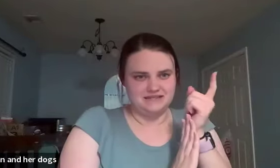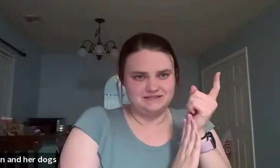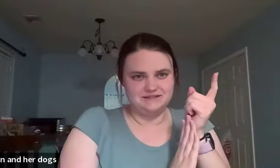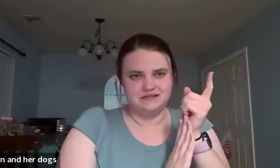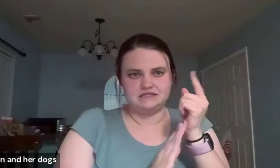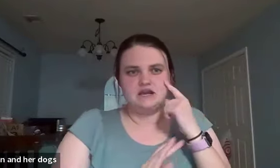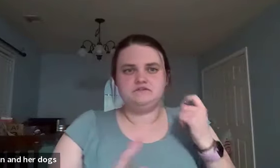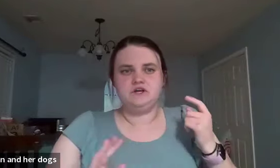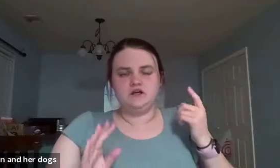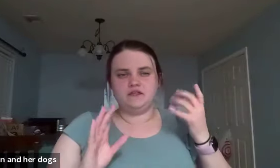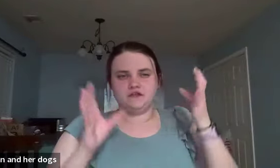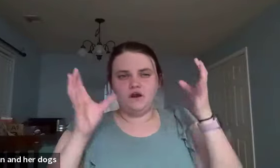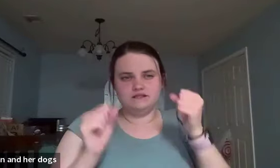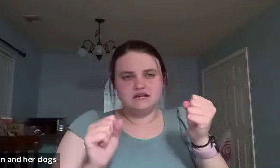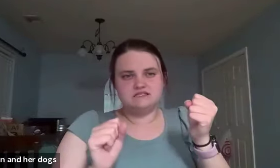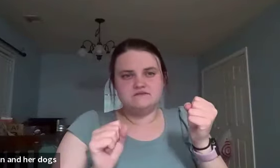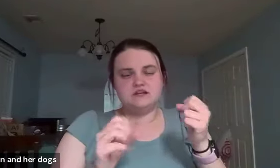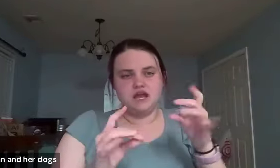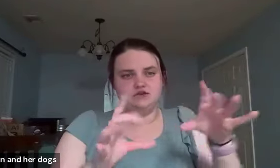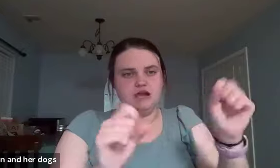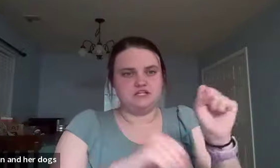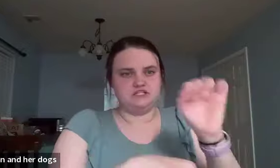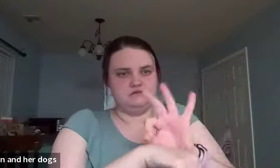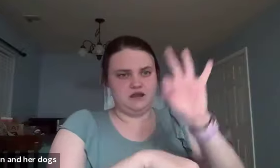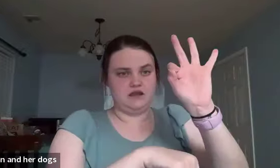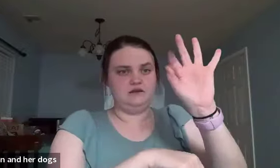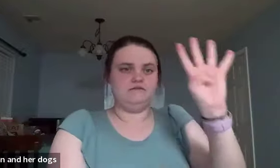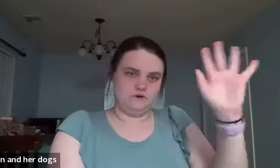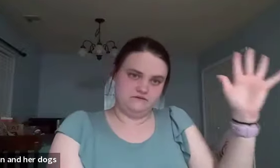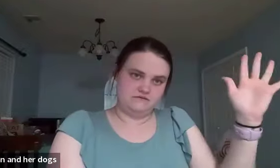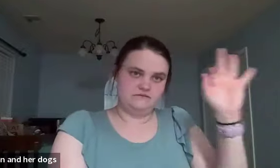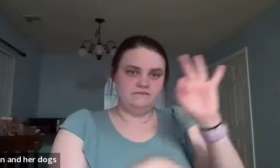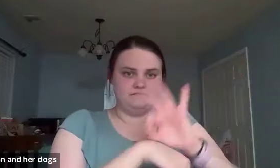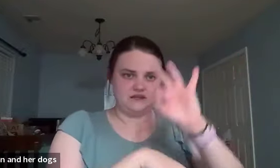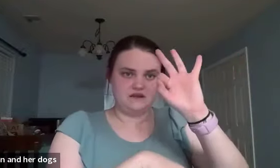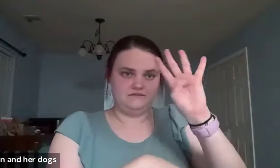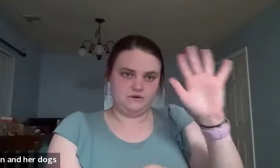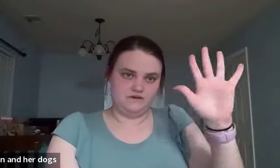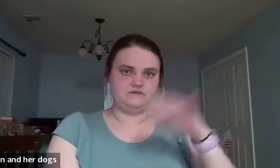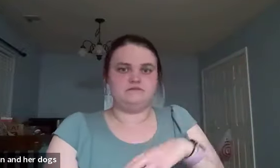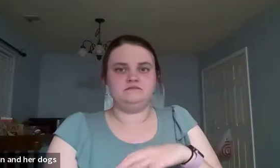minute. It's kind of like the context of it, you catch it. So 9:45, 9:45,